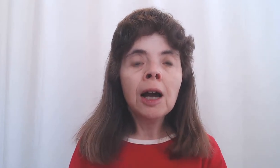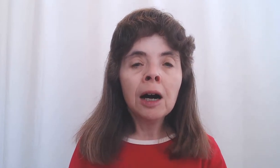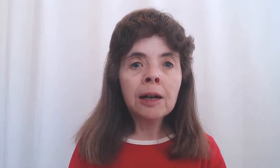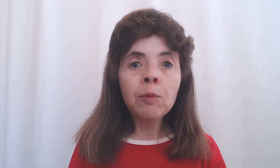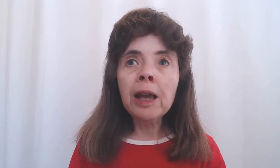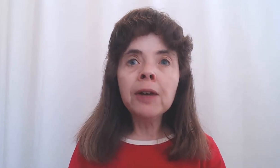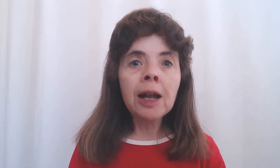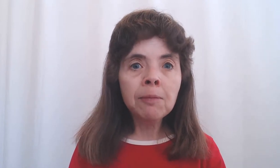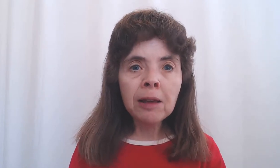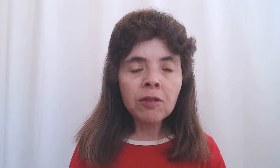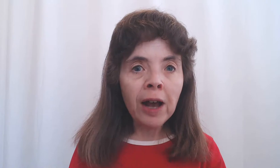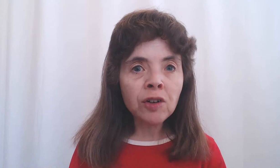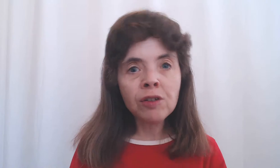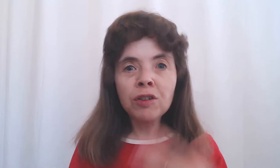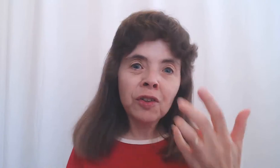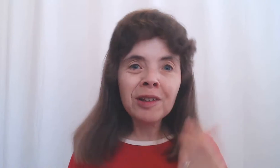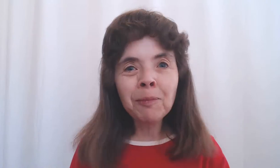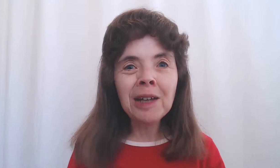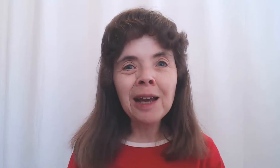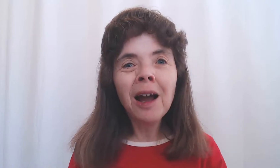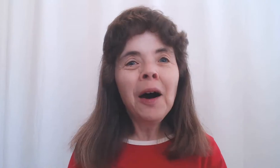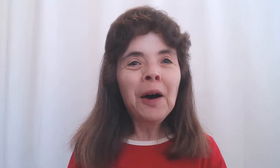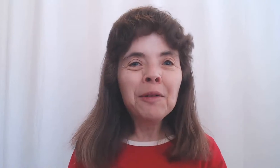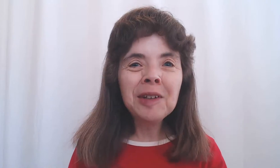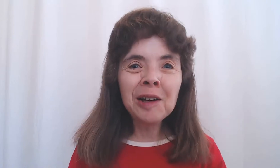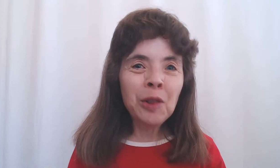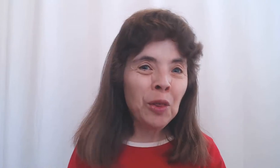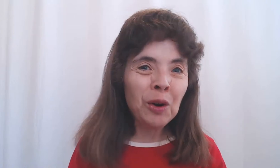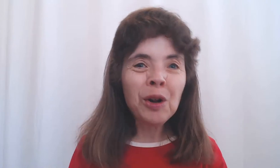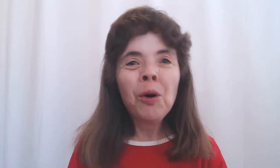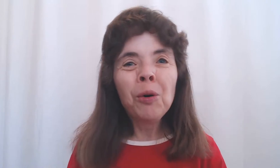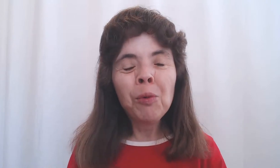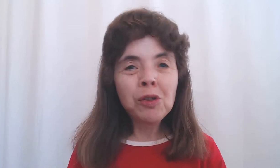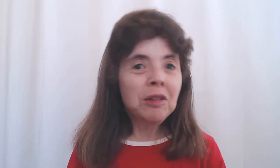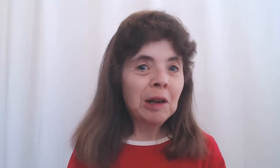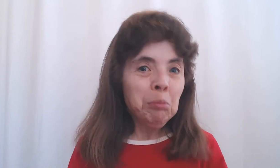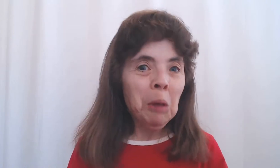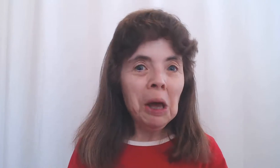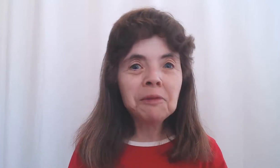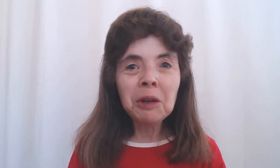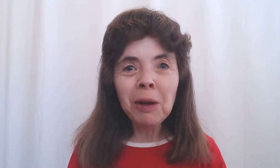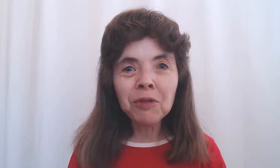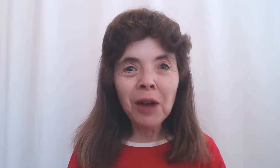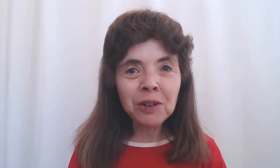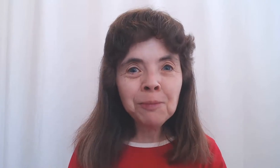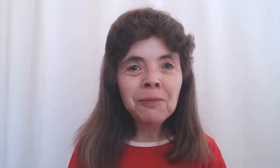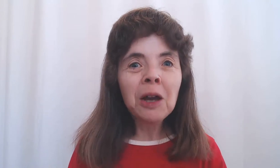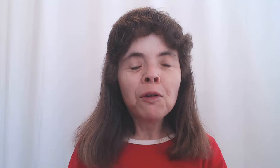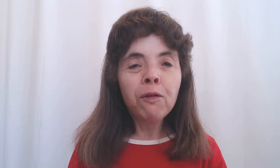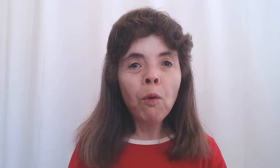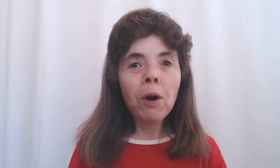And we gave it a base factor, I just looked this up today, of 10 to the third, which is a hefty base factor for